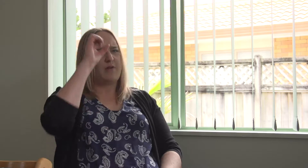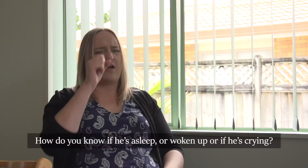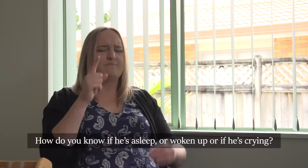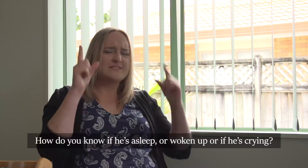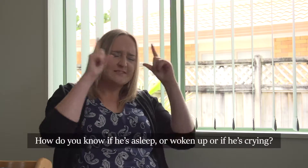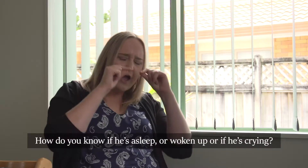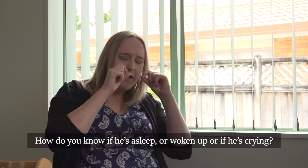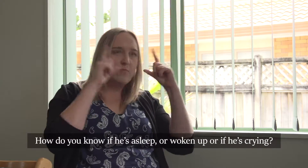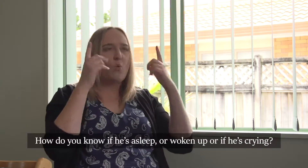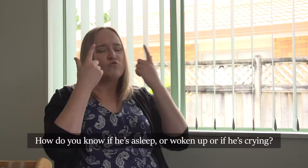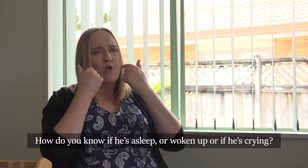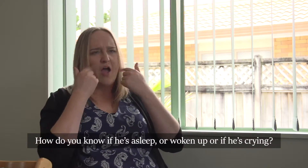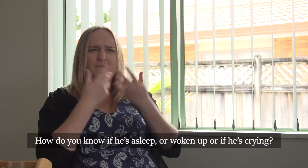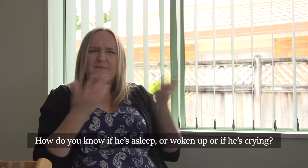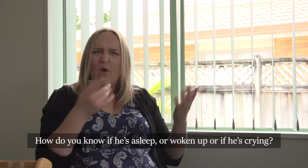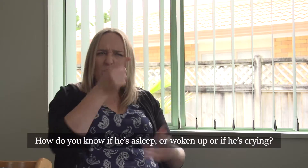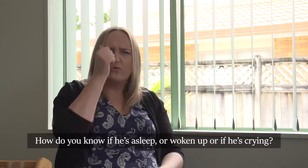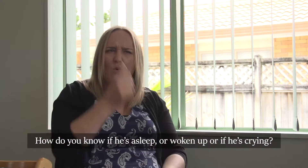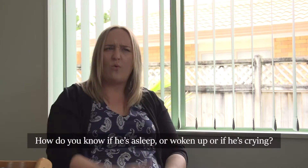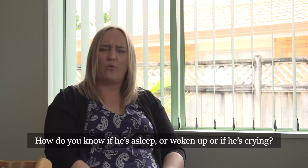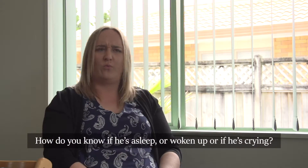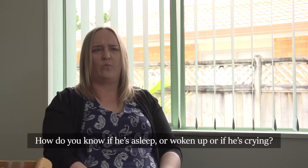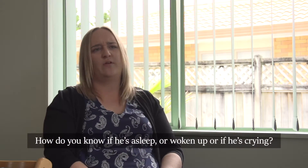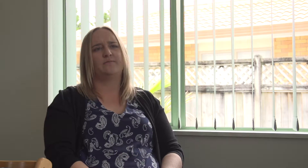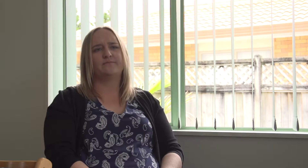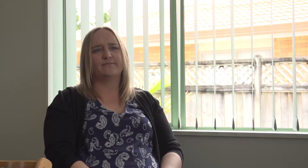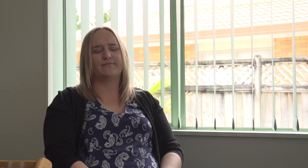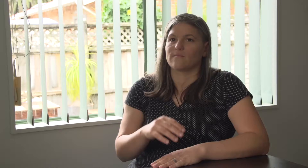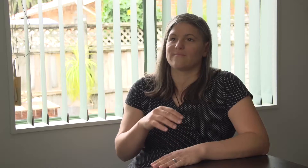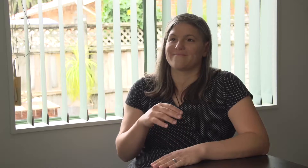How do you know if he's asleep or woken up, or if he's crying?